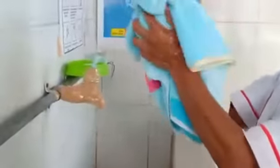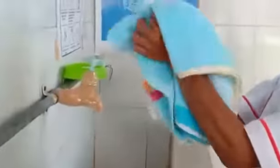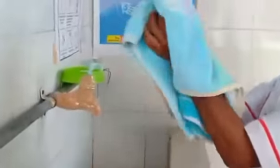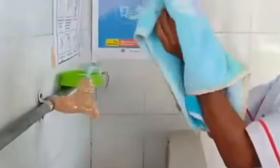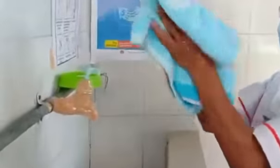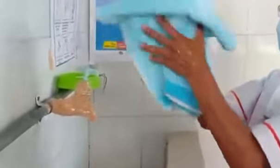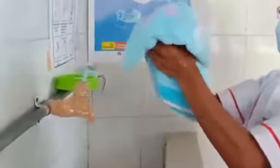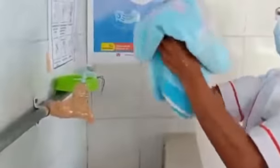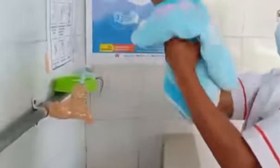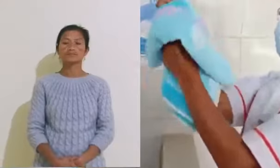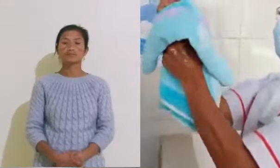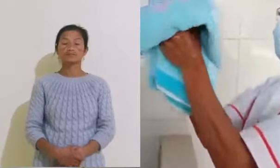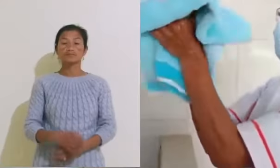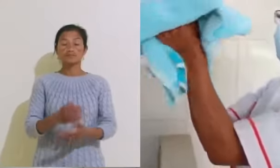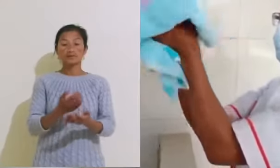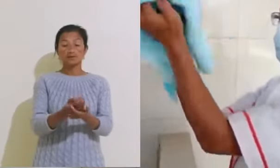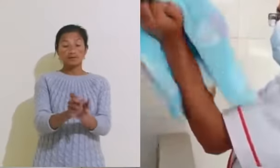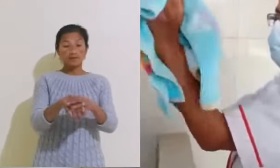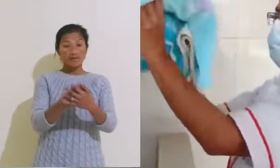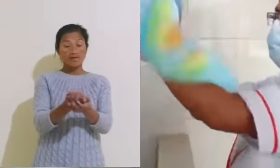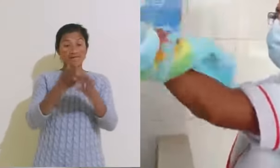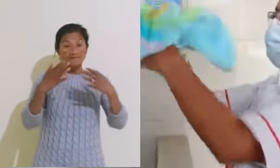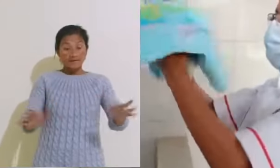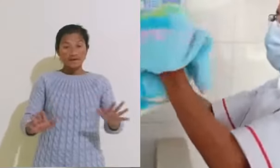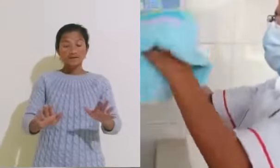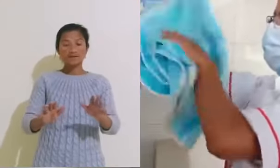Dry thoroughly with a clean towel.